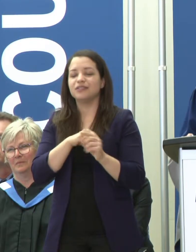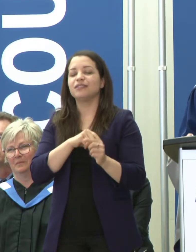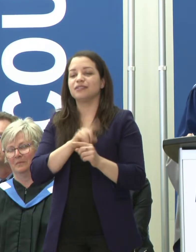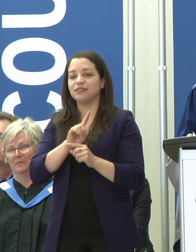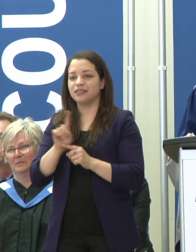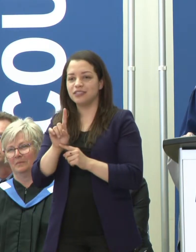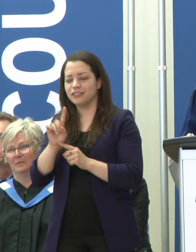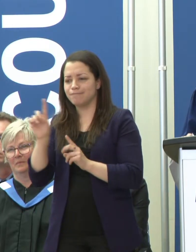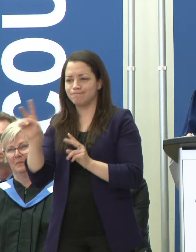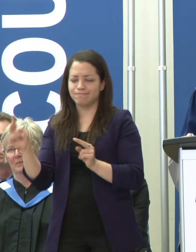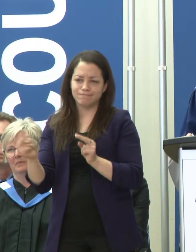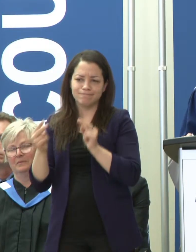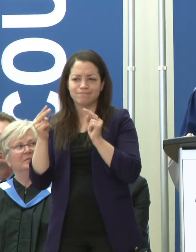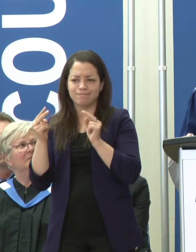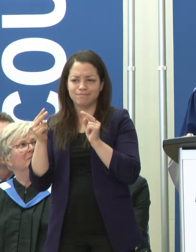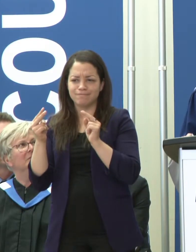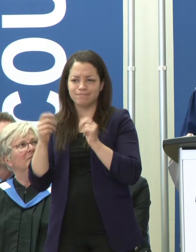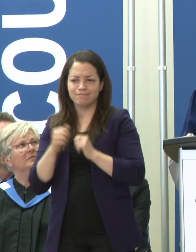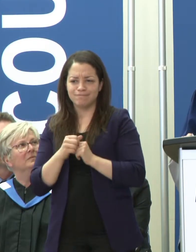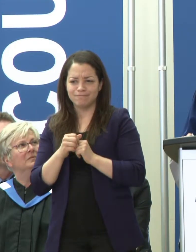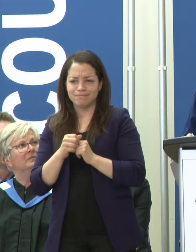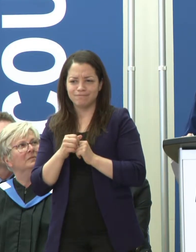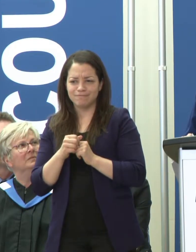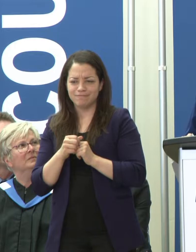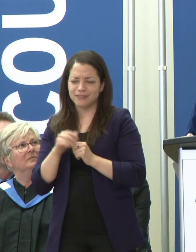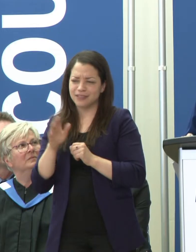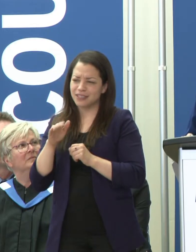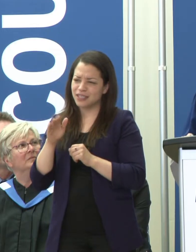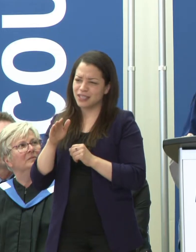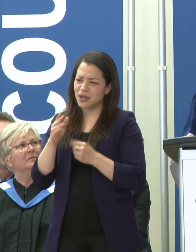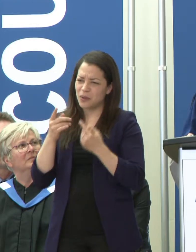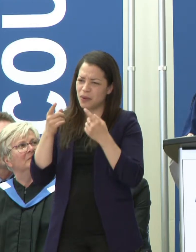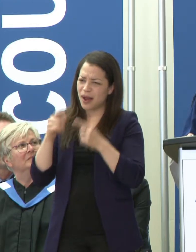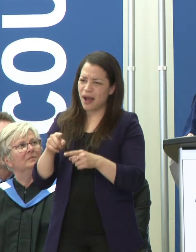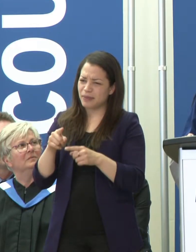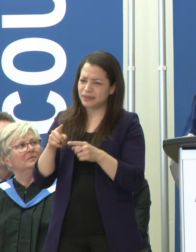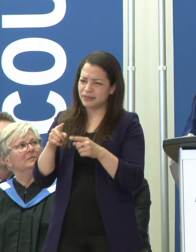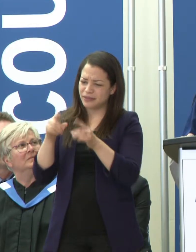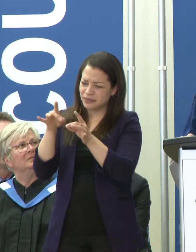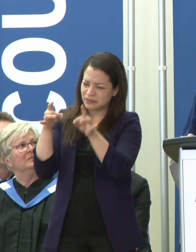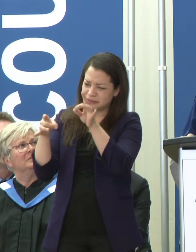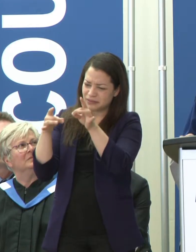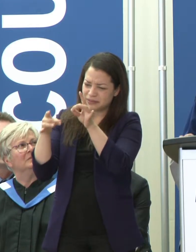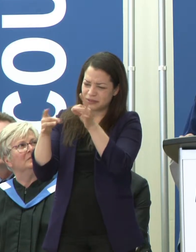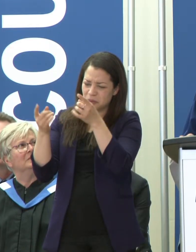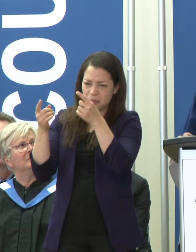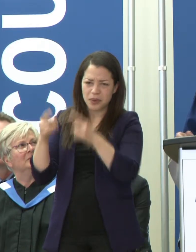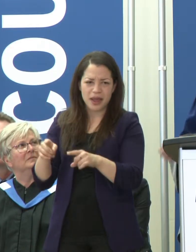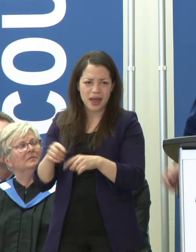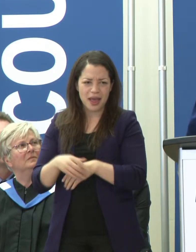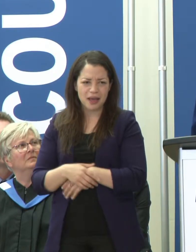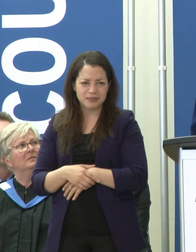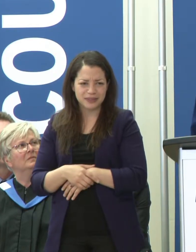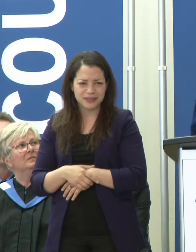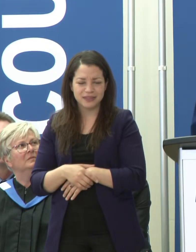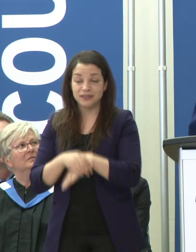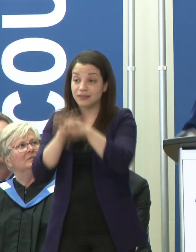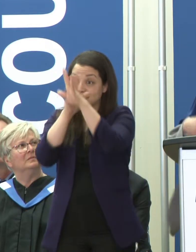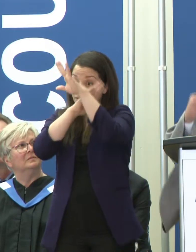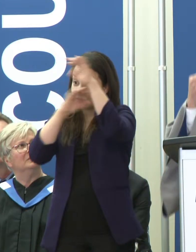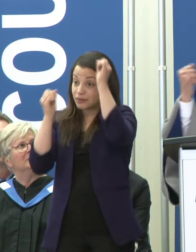"Mr. President, what did you ever do with that little cloth patch that he gave you?" Well, the president reached into his